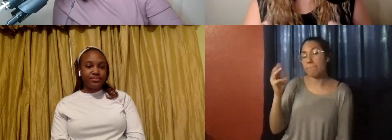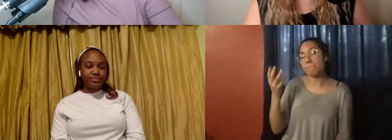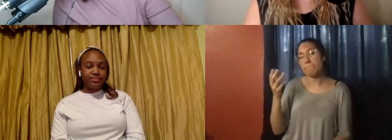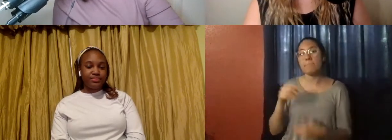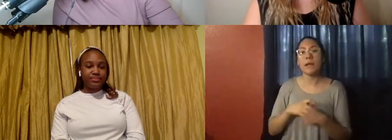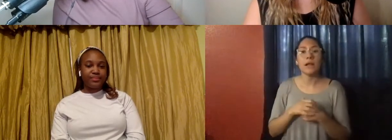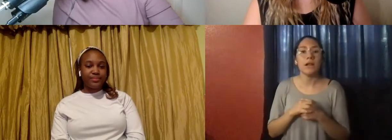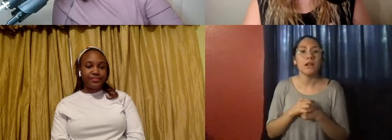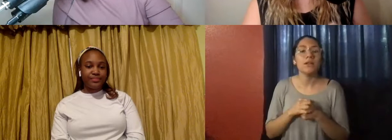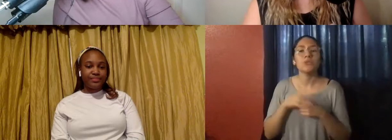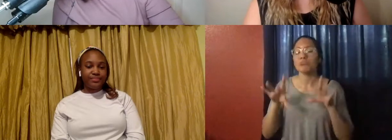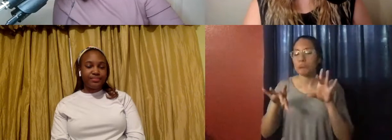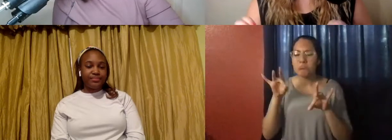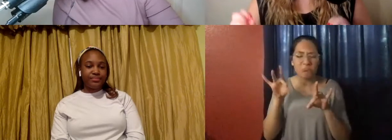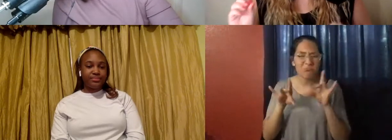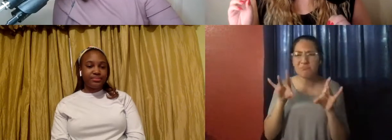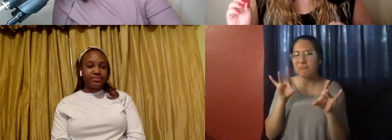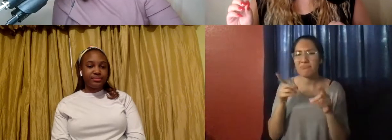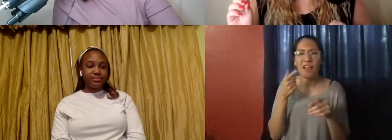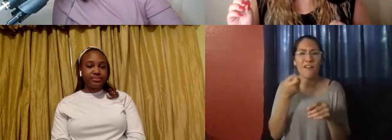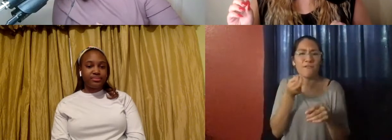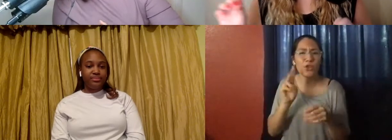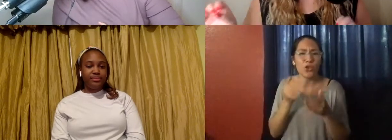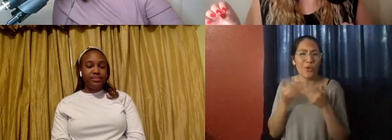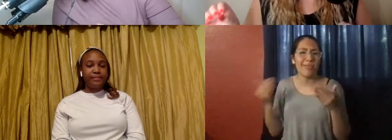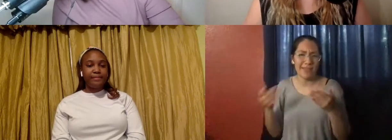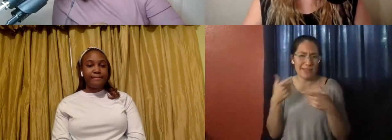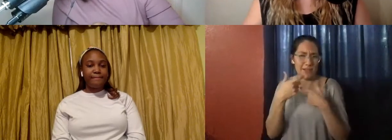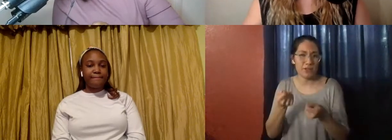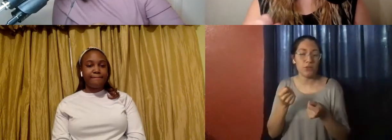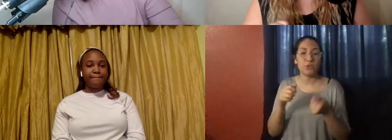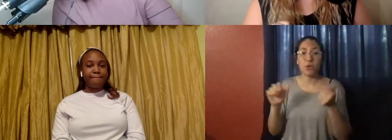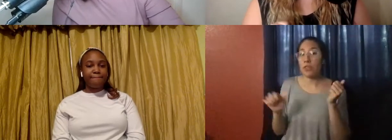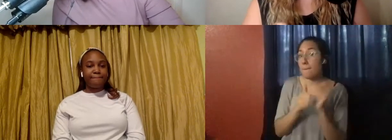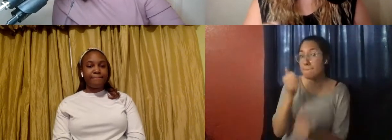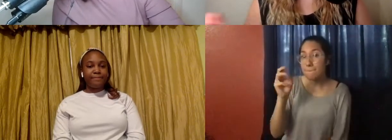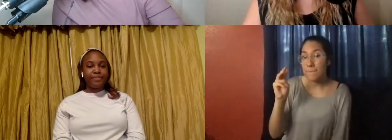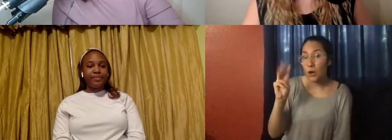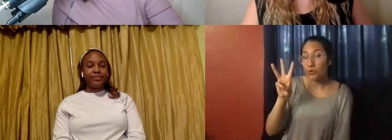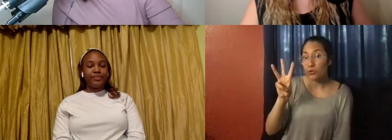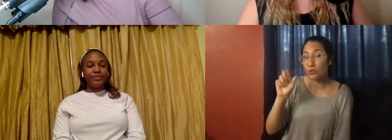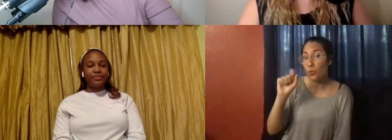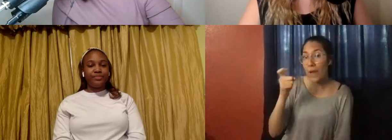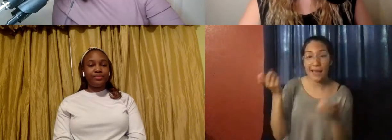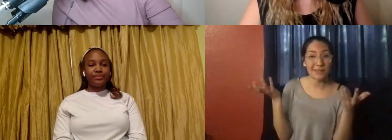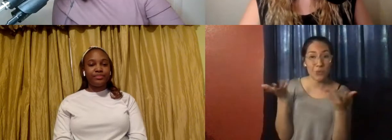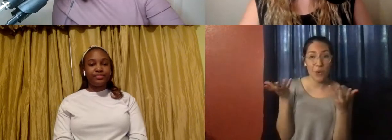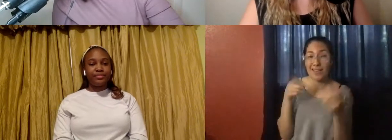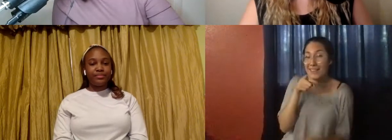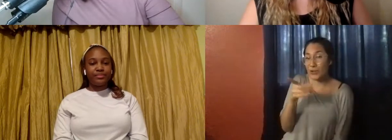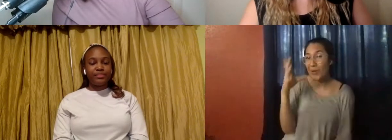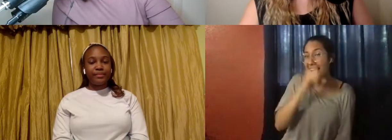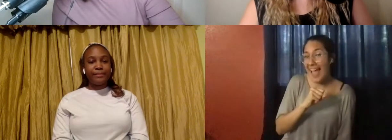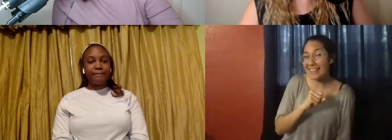that I thought were interesting. So the most waxed, Ryann, can you guess what you think the most waxed area of a person's body might